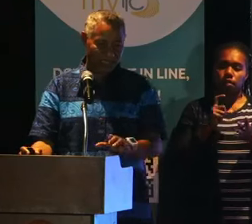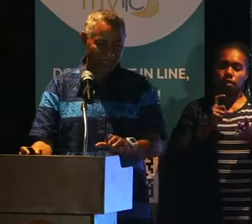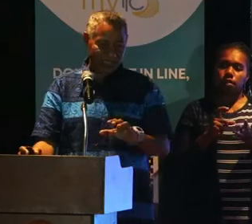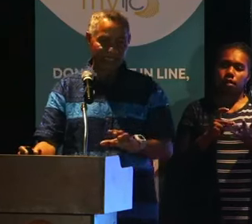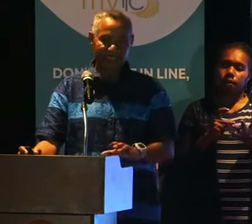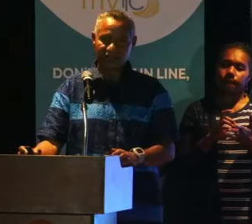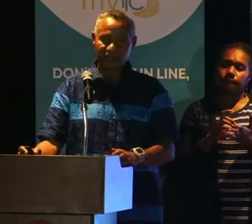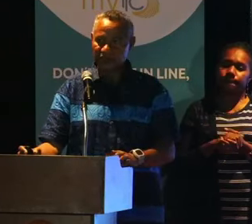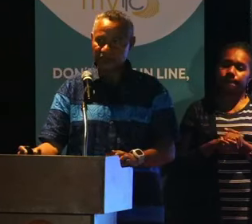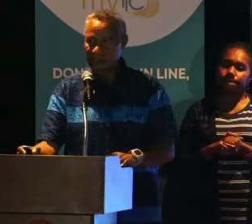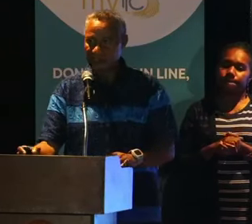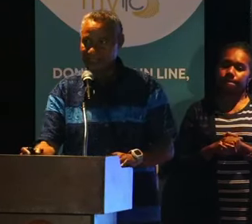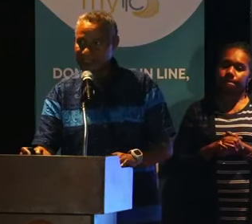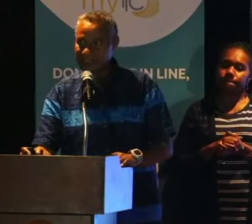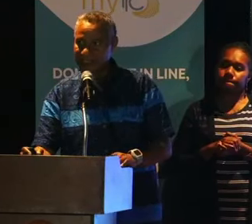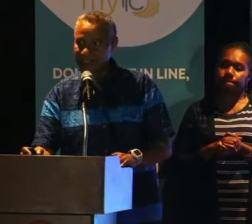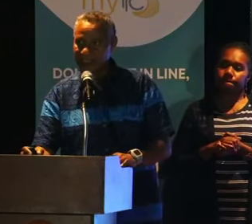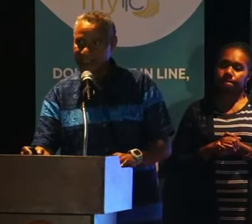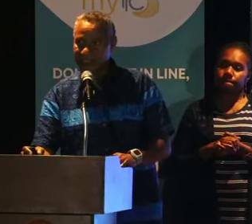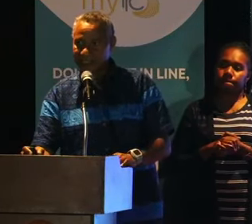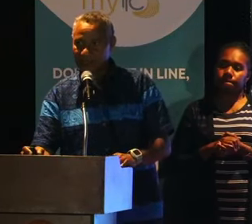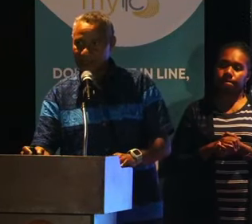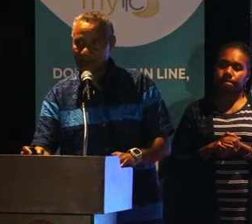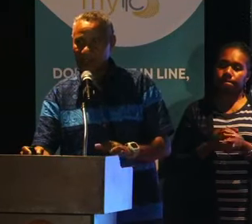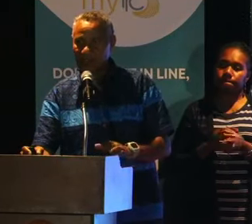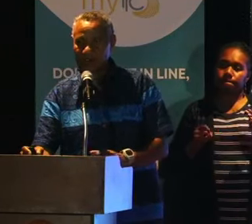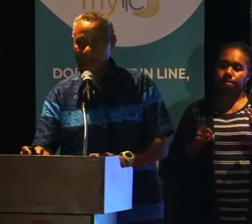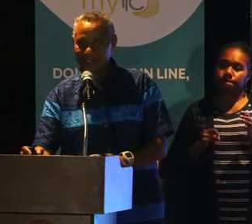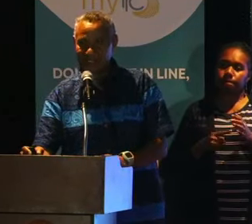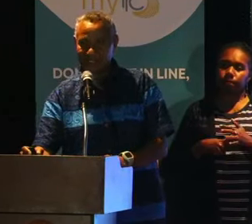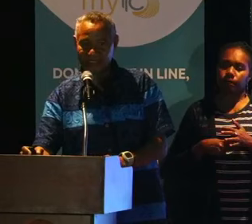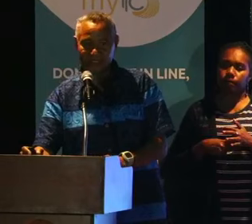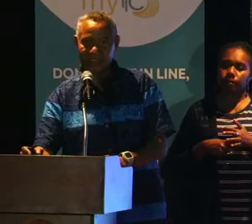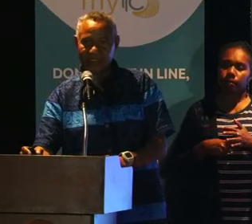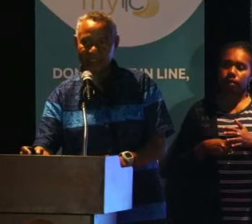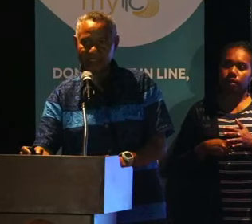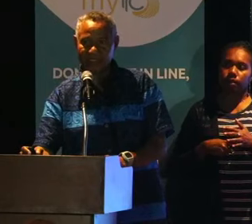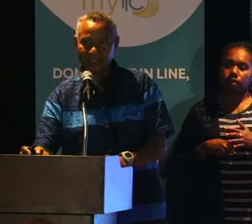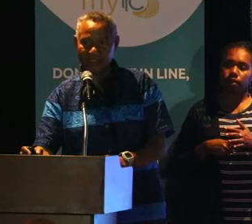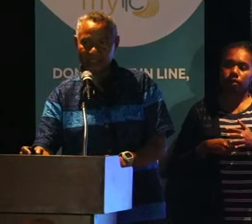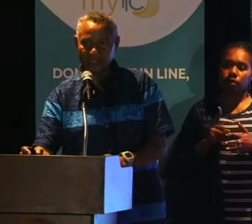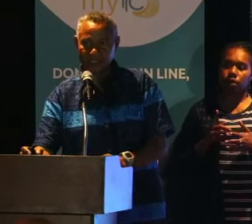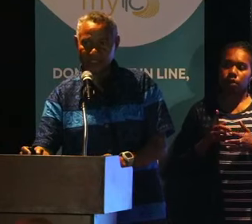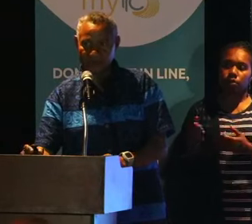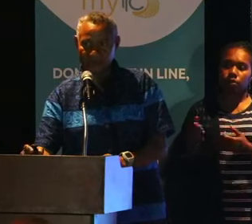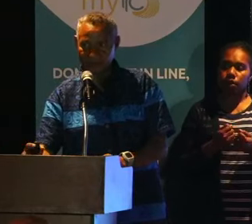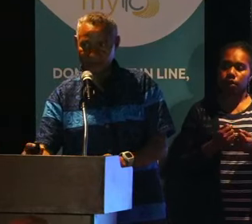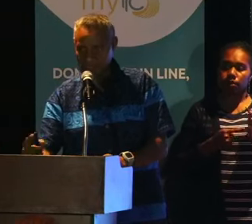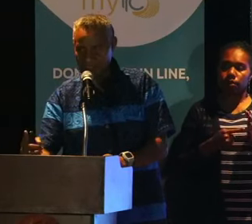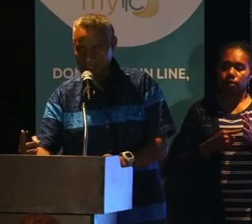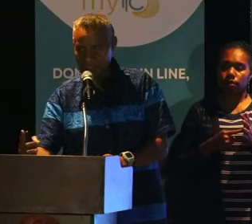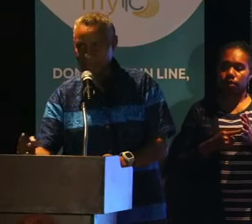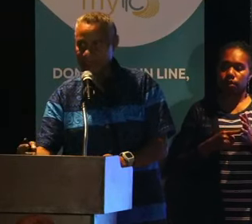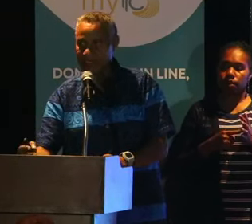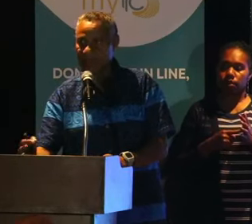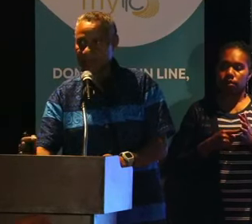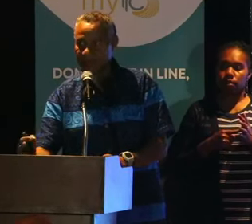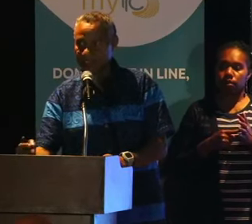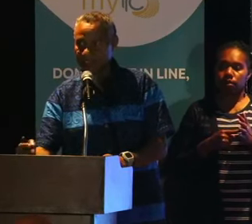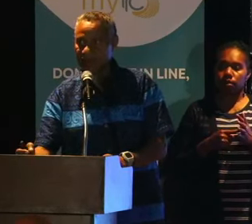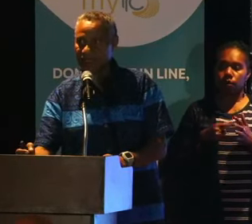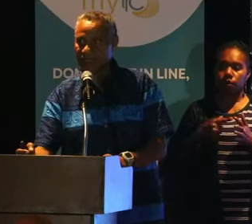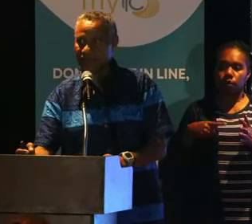Those are the key requirements. Because once you are registered, we have our applications out at